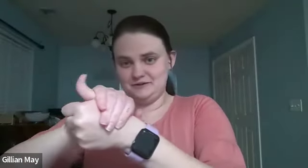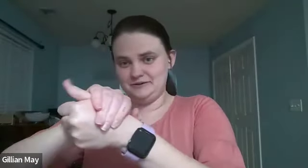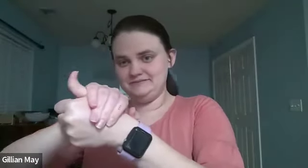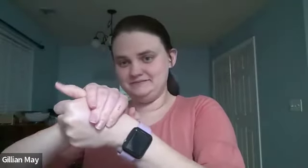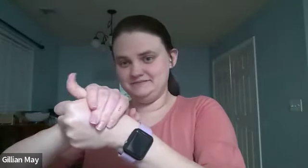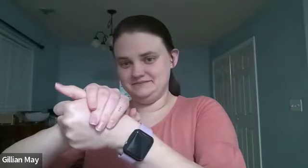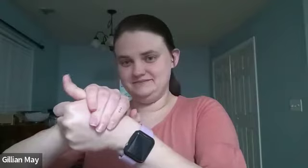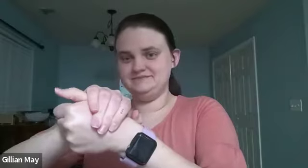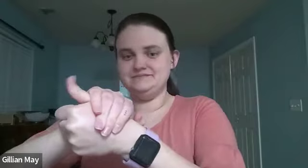Turtle.